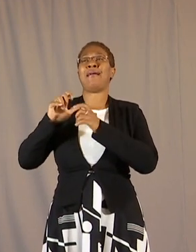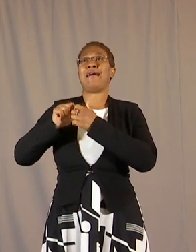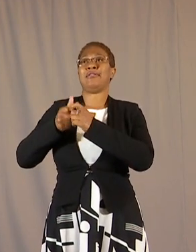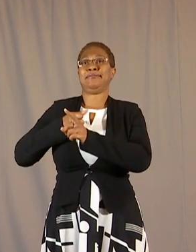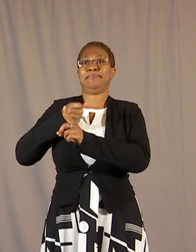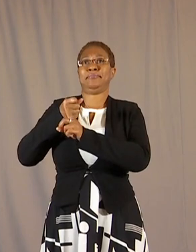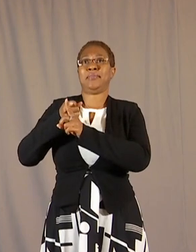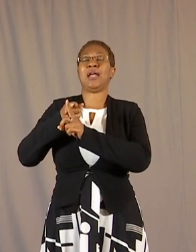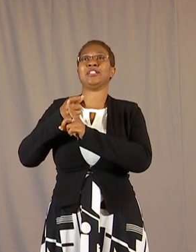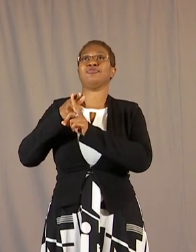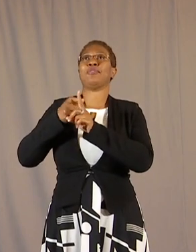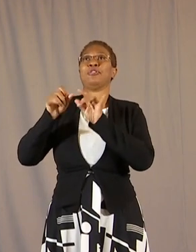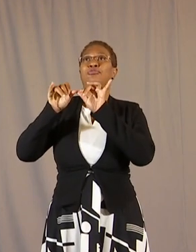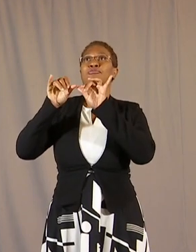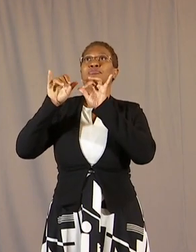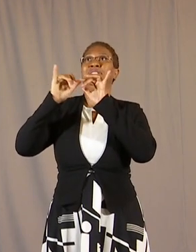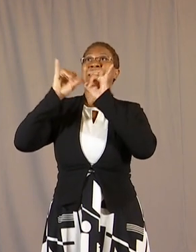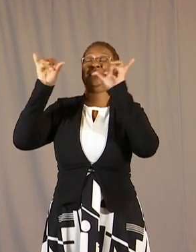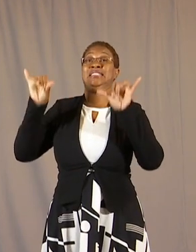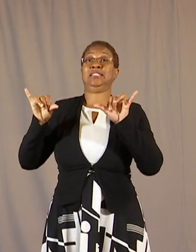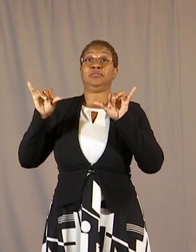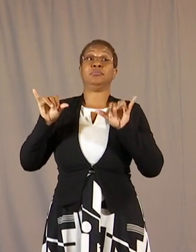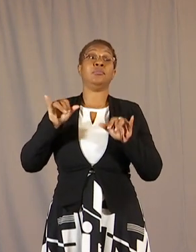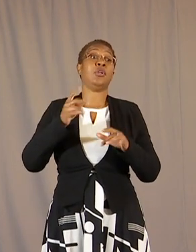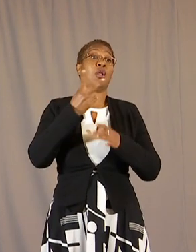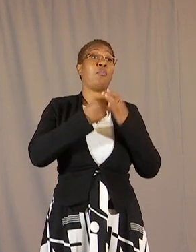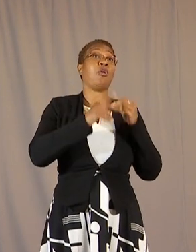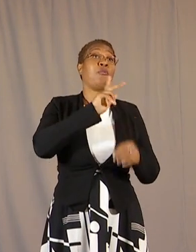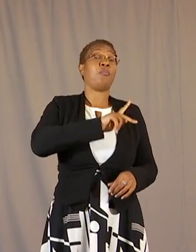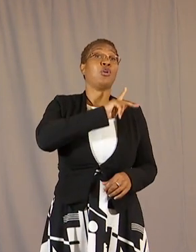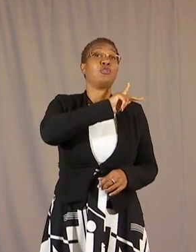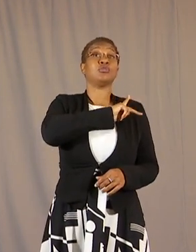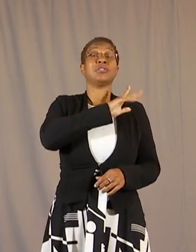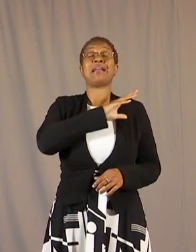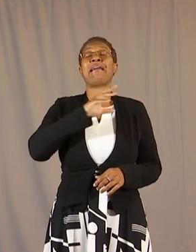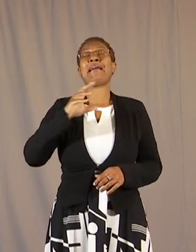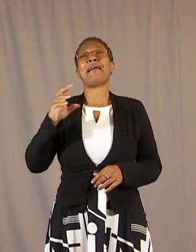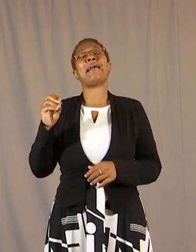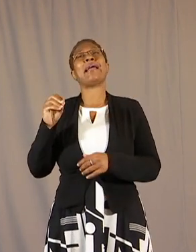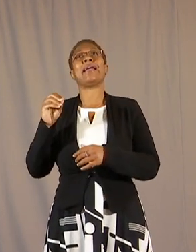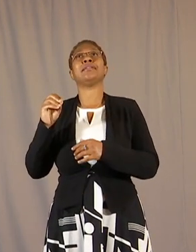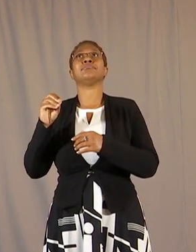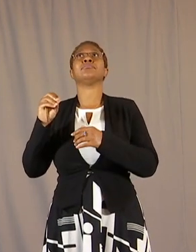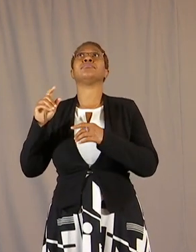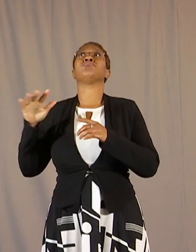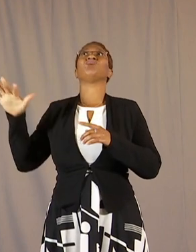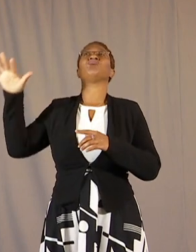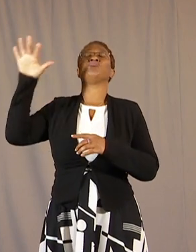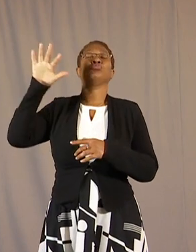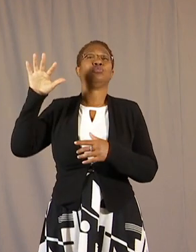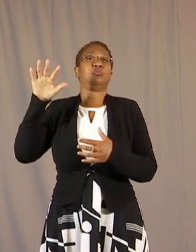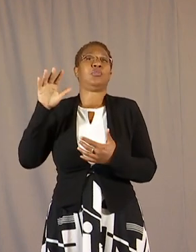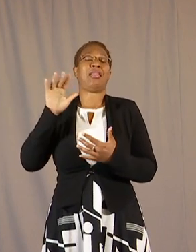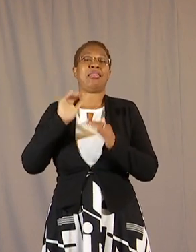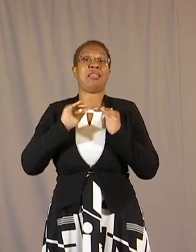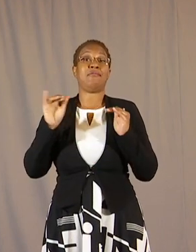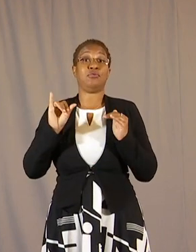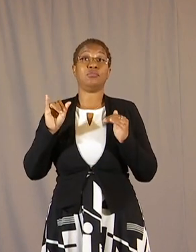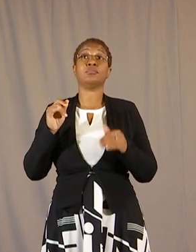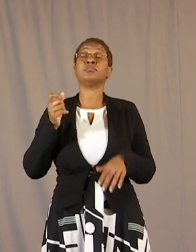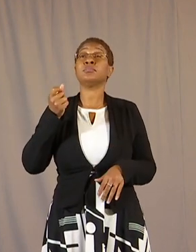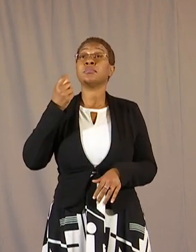to be battled. So it's both what we do personally, and it's also what we do at that macro level. So the reality is, we have a healthcare